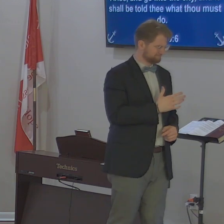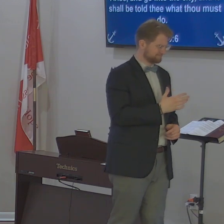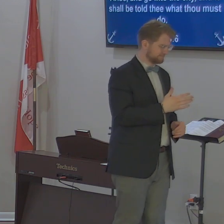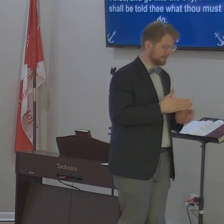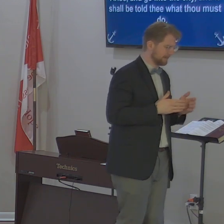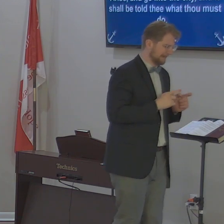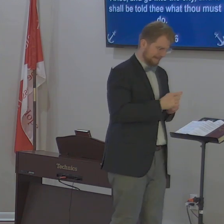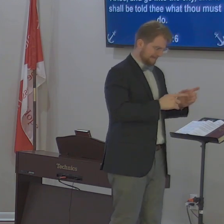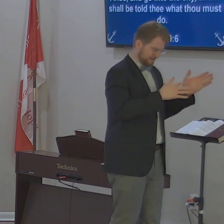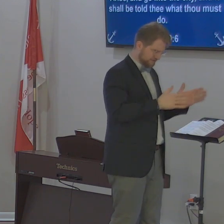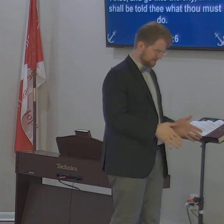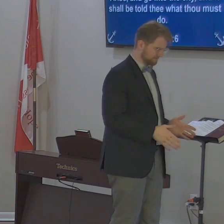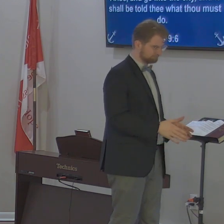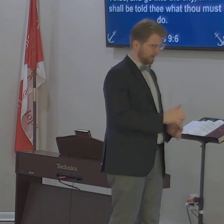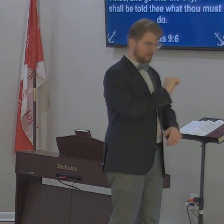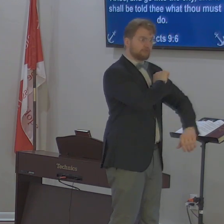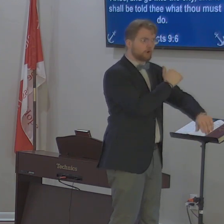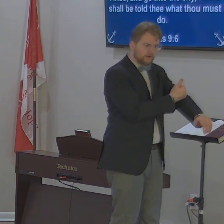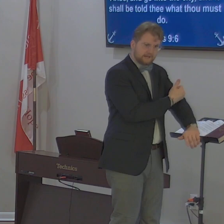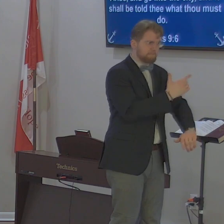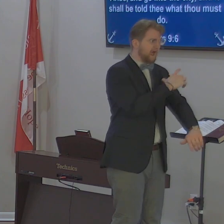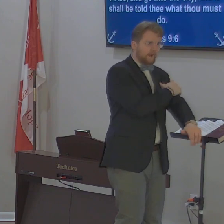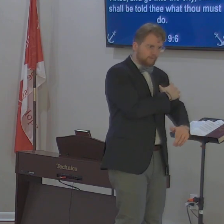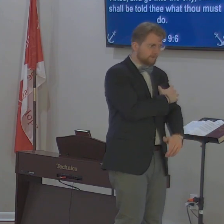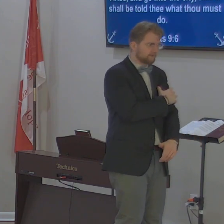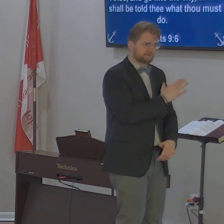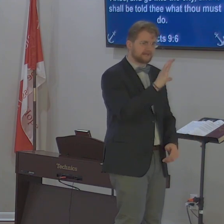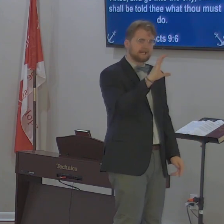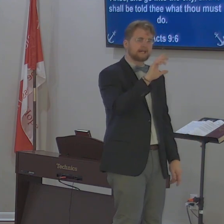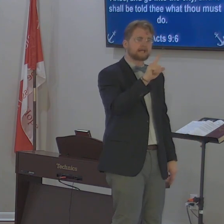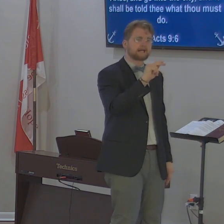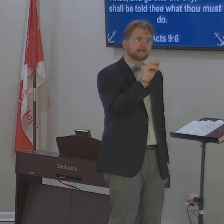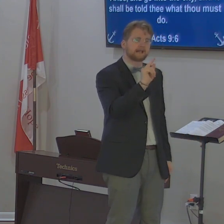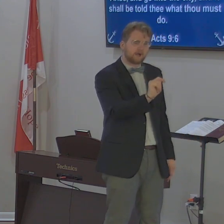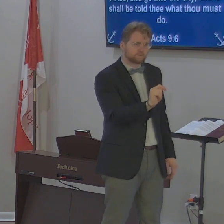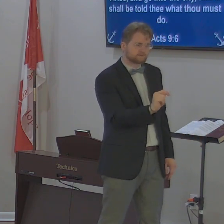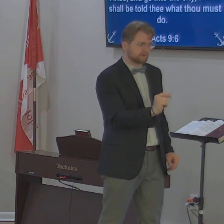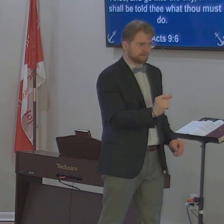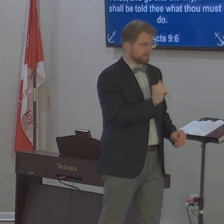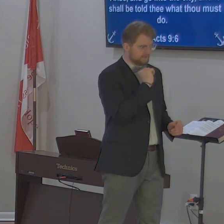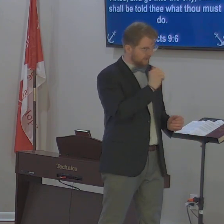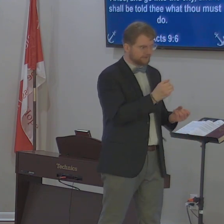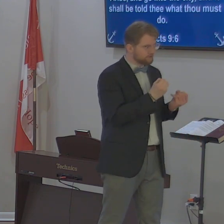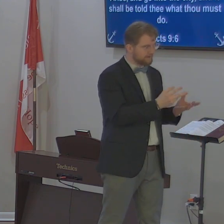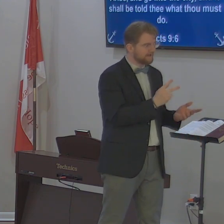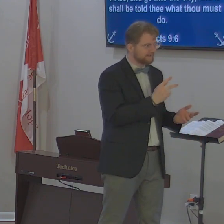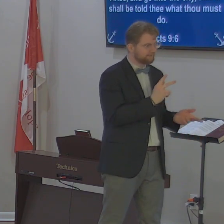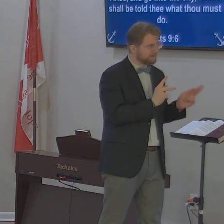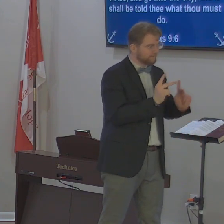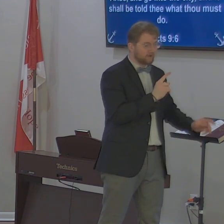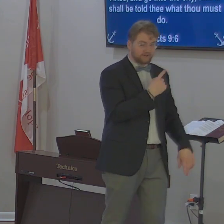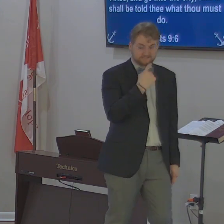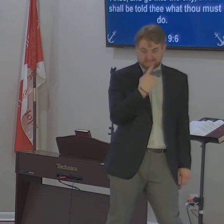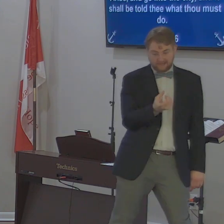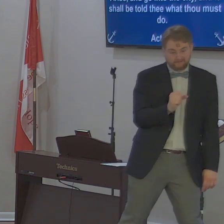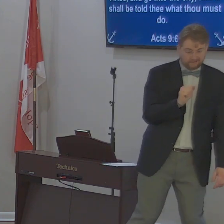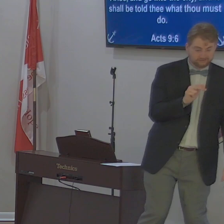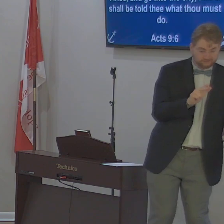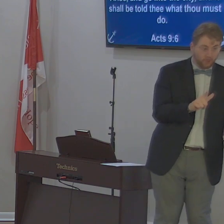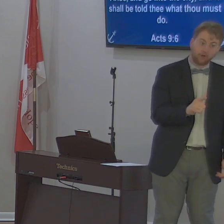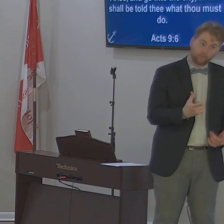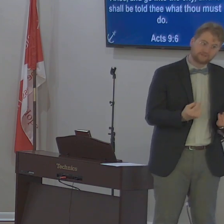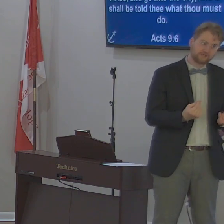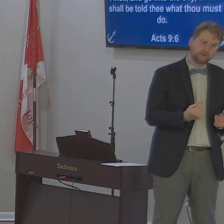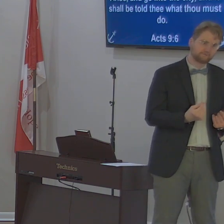man of authority. He's a man with clout. Not too many people are telling Saul, as his name at the time, what to